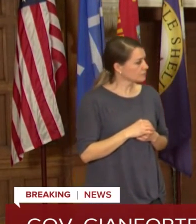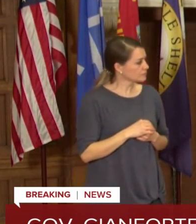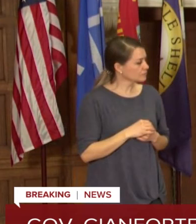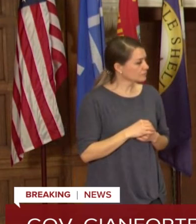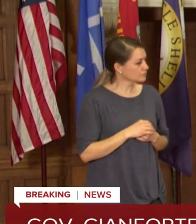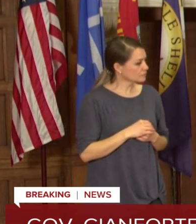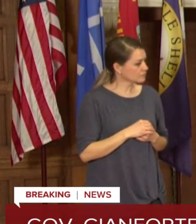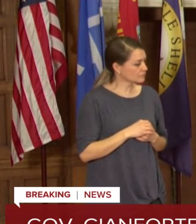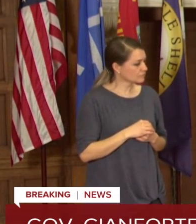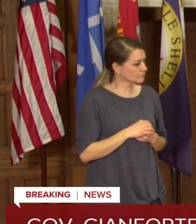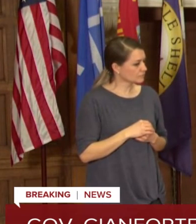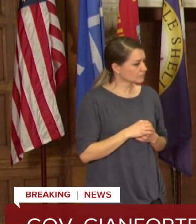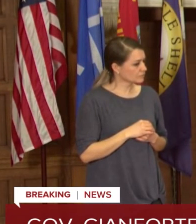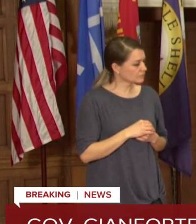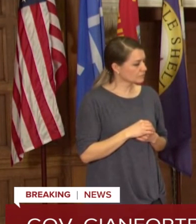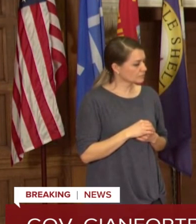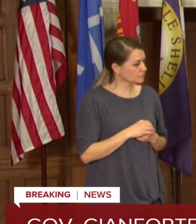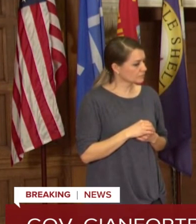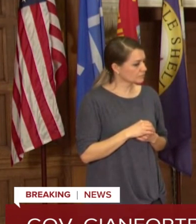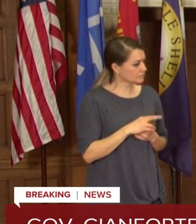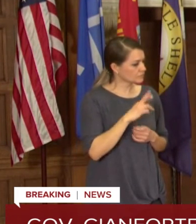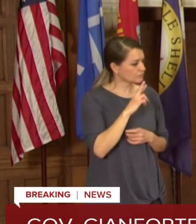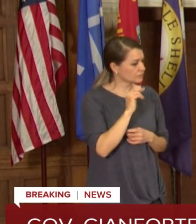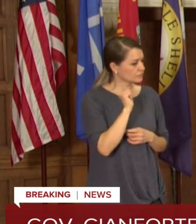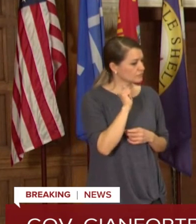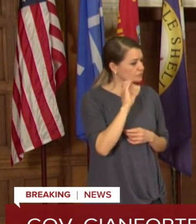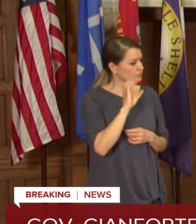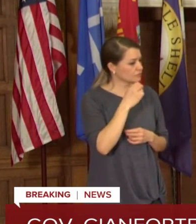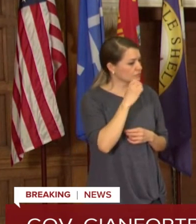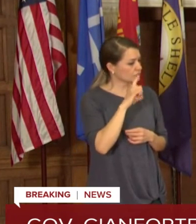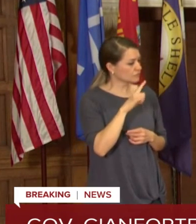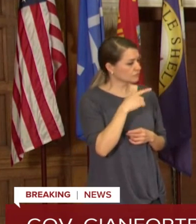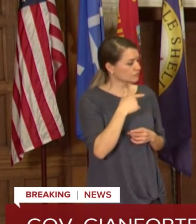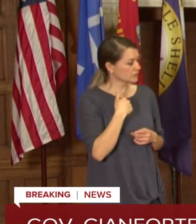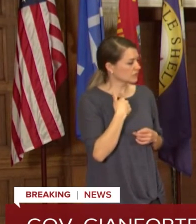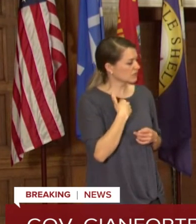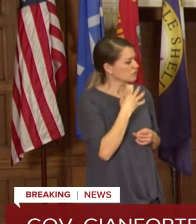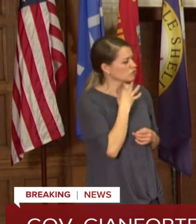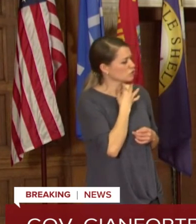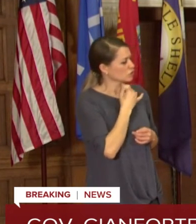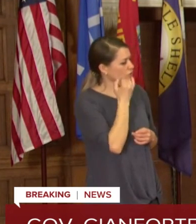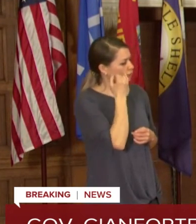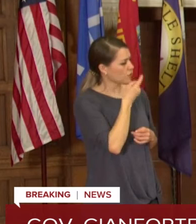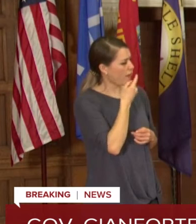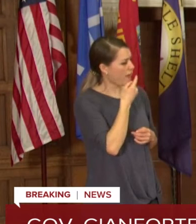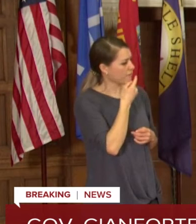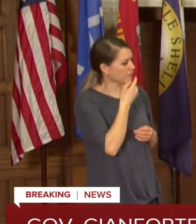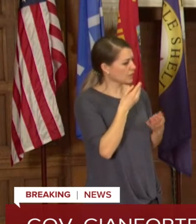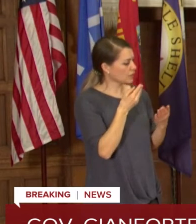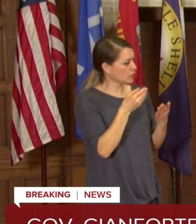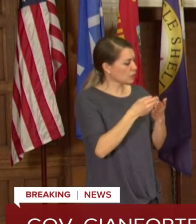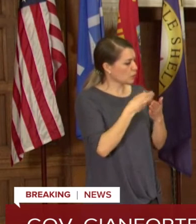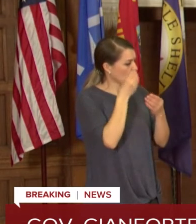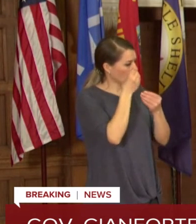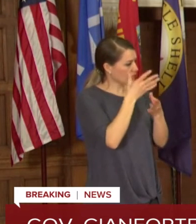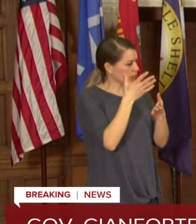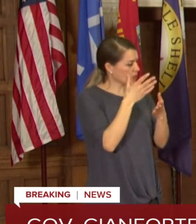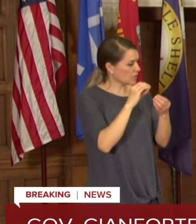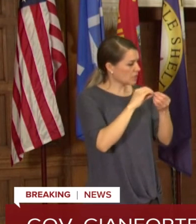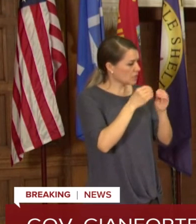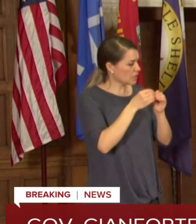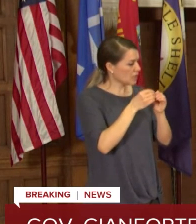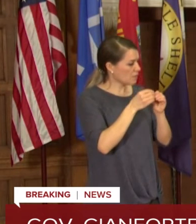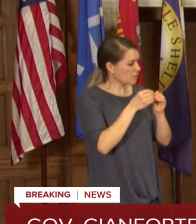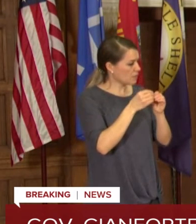Hi, Governor Gianforte. This is Rachel Kramer with Yellowstone Public Radio. I was curious if you have any update on the number of counties that